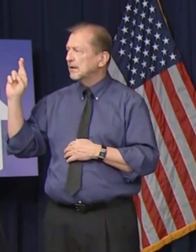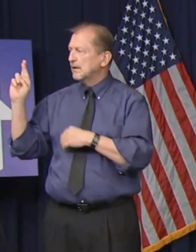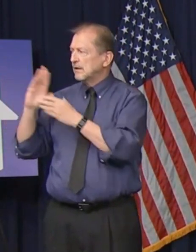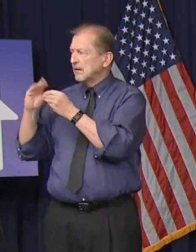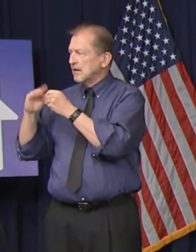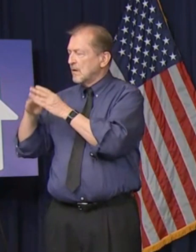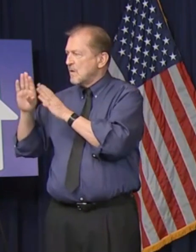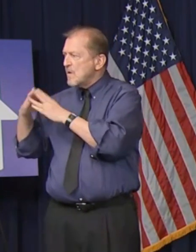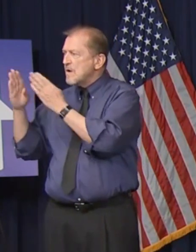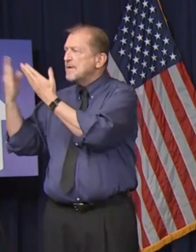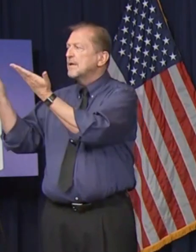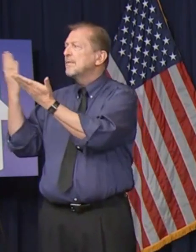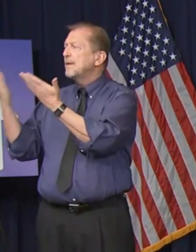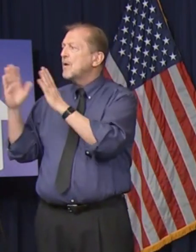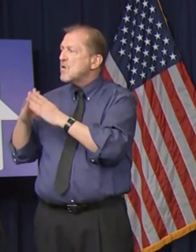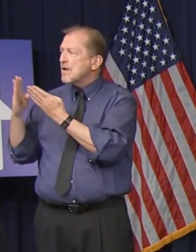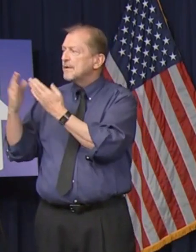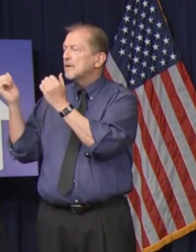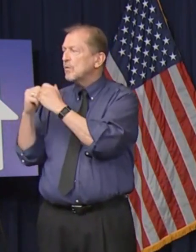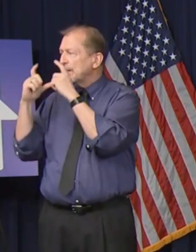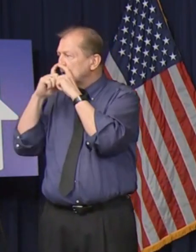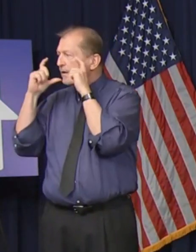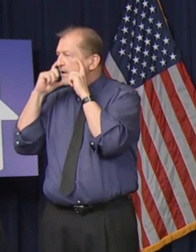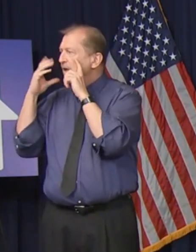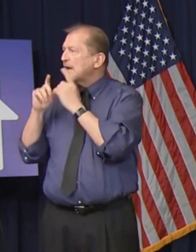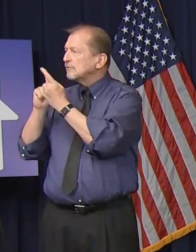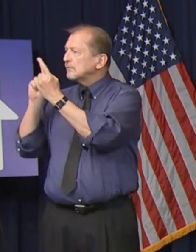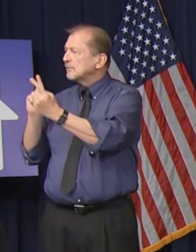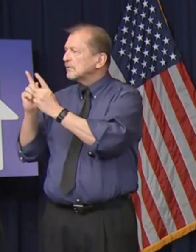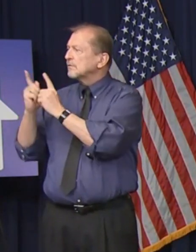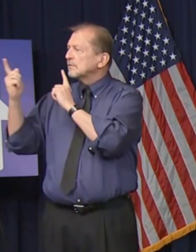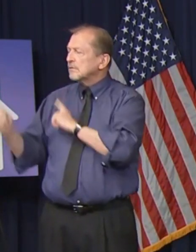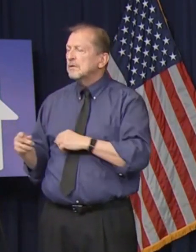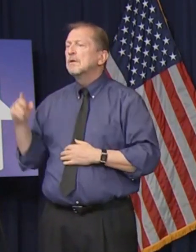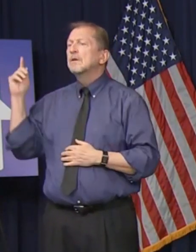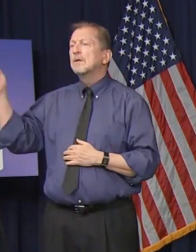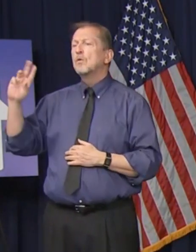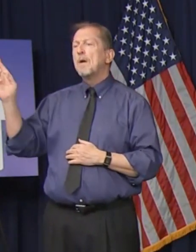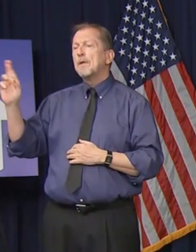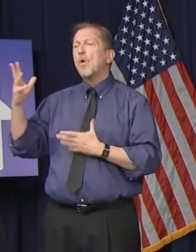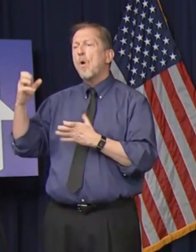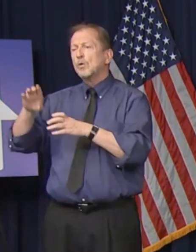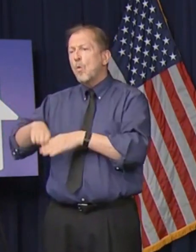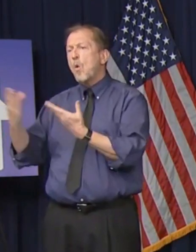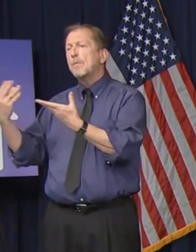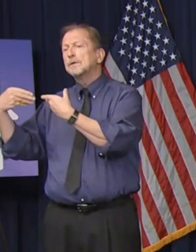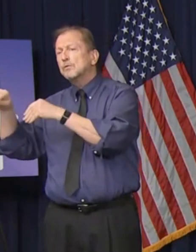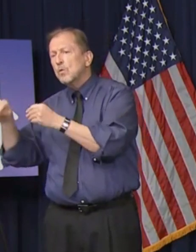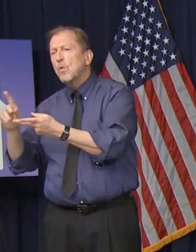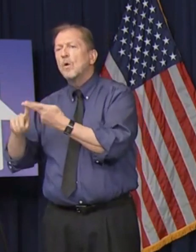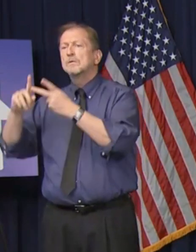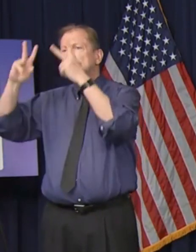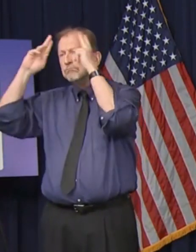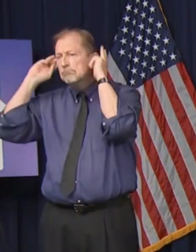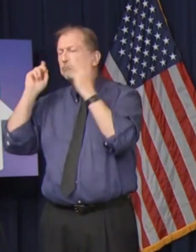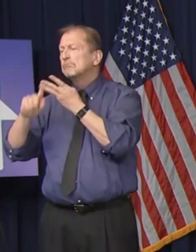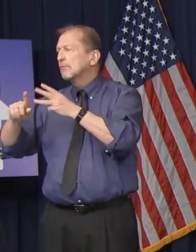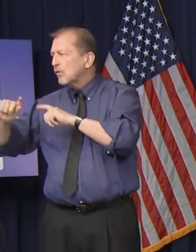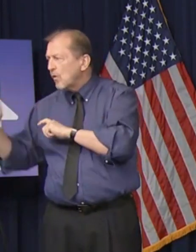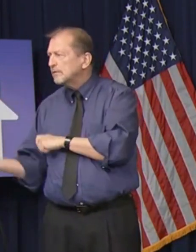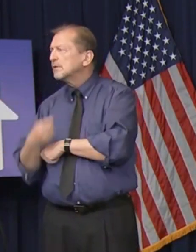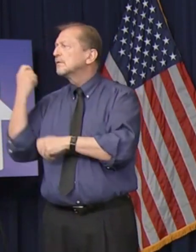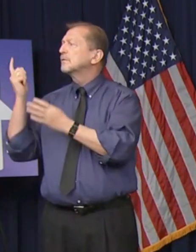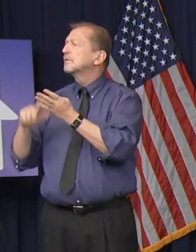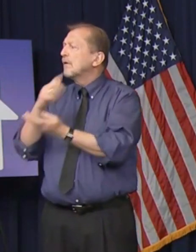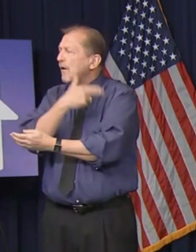wear face coverings and continue social distancing that include opening businesses like department stores, salons, golf courses, and letting hospitals